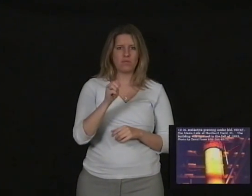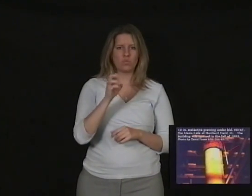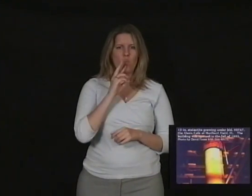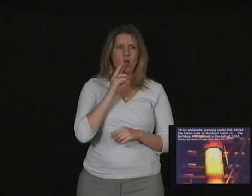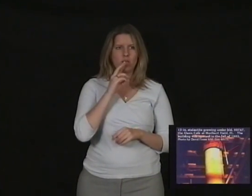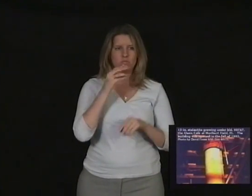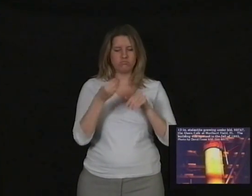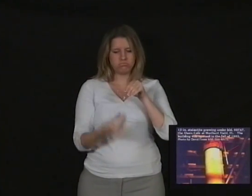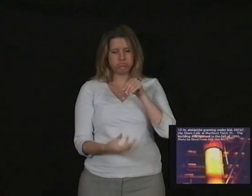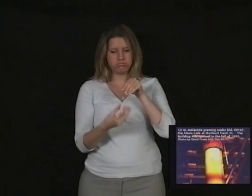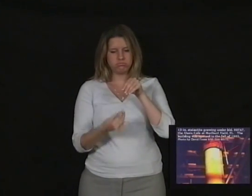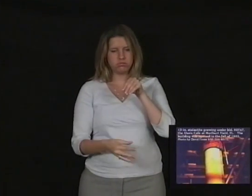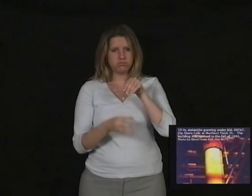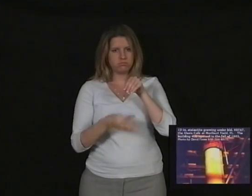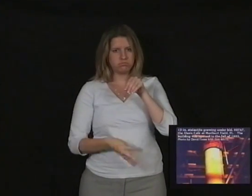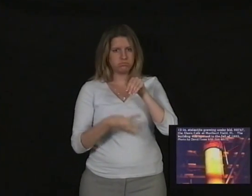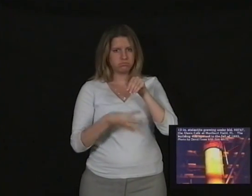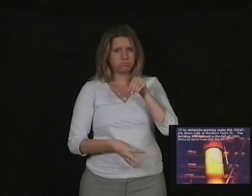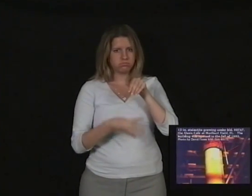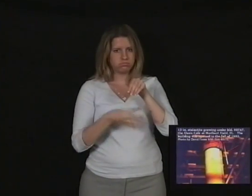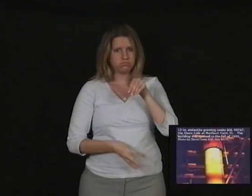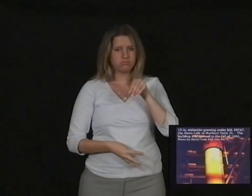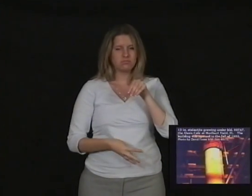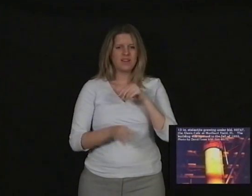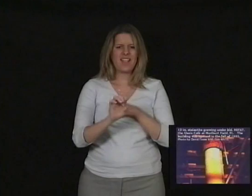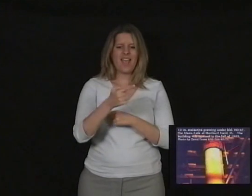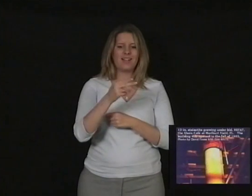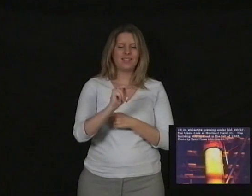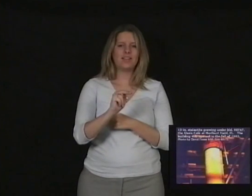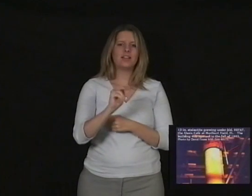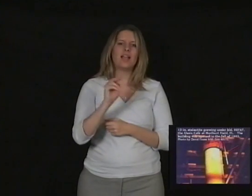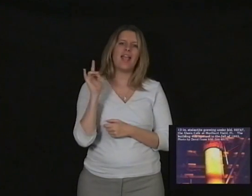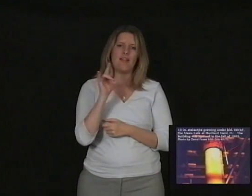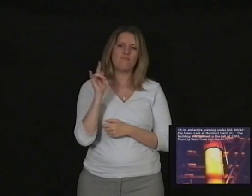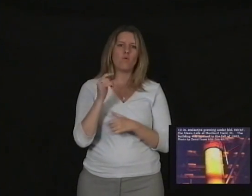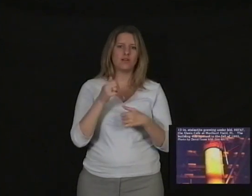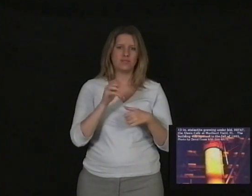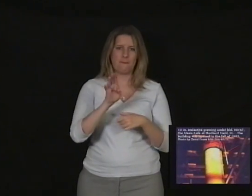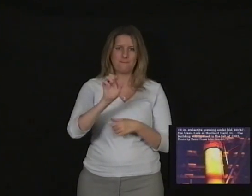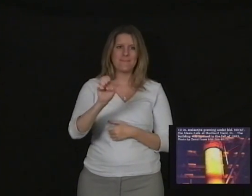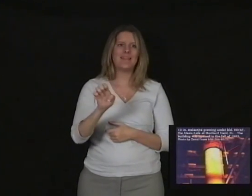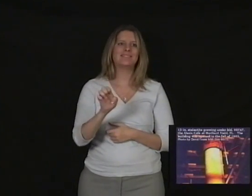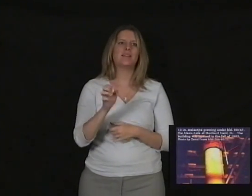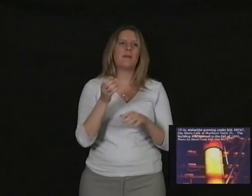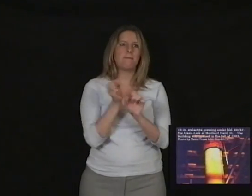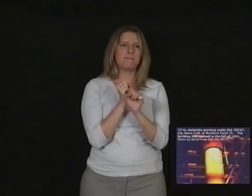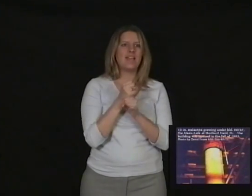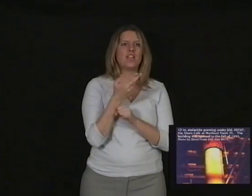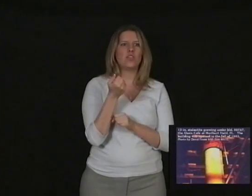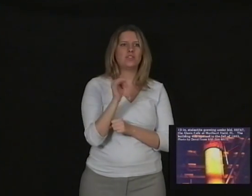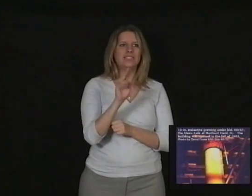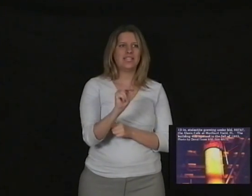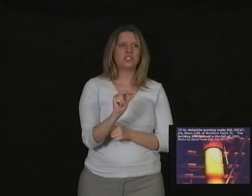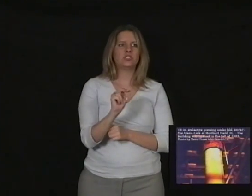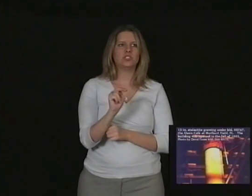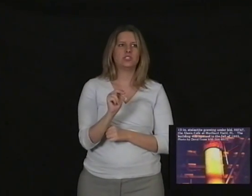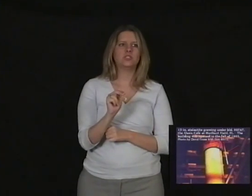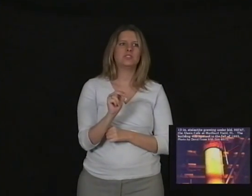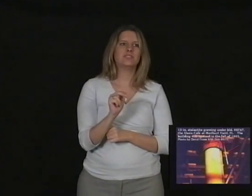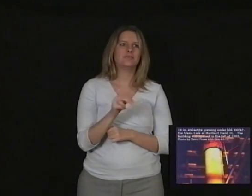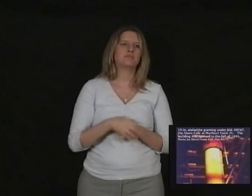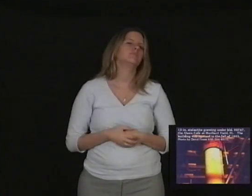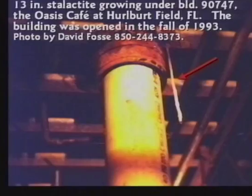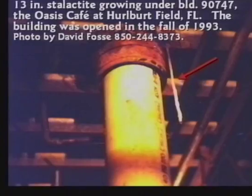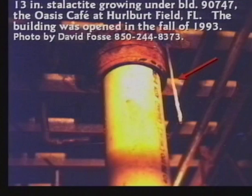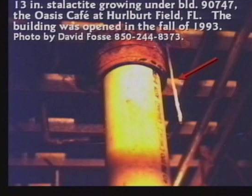Herbert Field near Pensacola at Eglin Air Force Base. Made a 13-inch stalactite in 7 years. Underneath, on the ground, was a stalagmite.